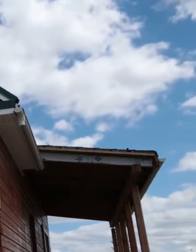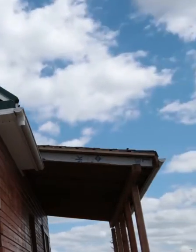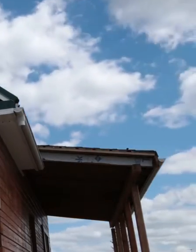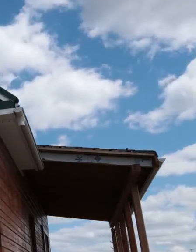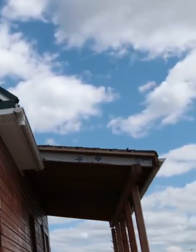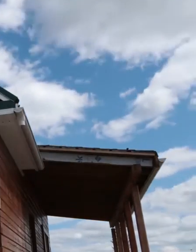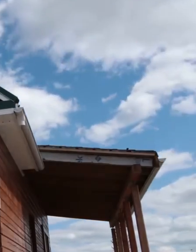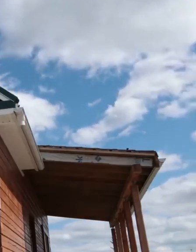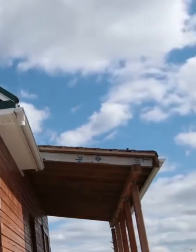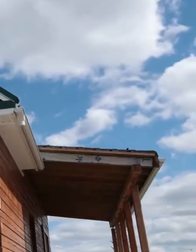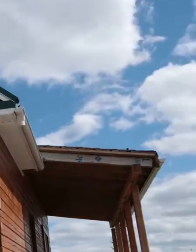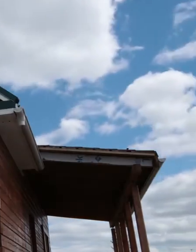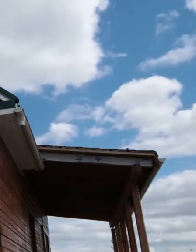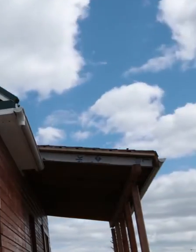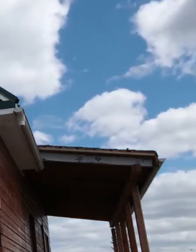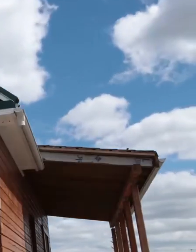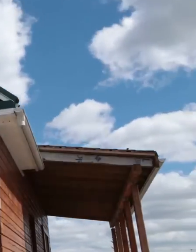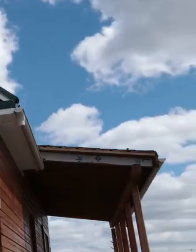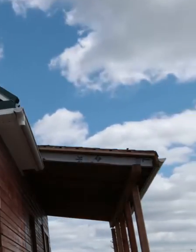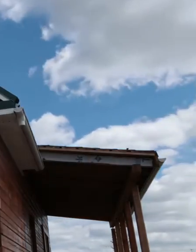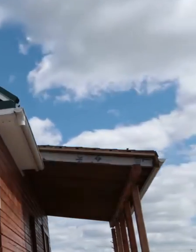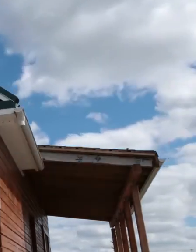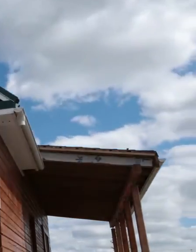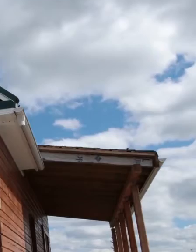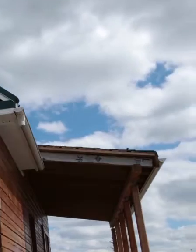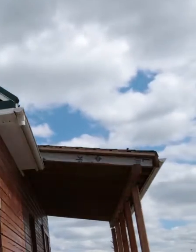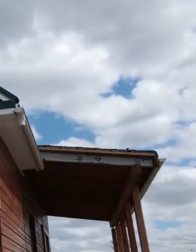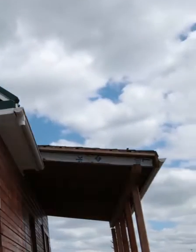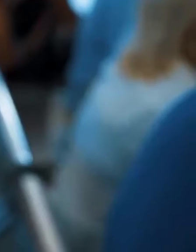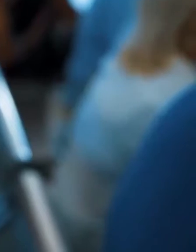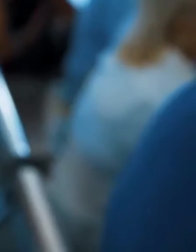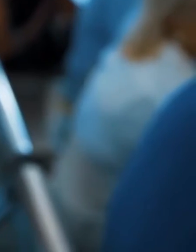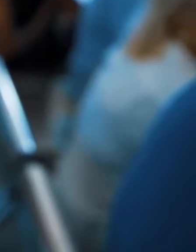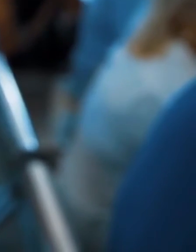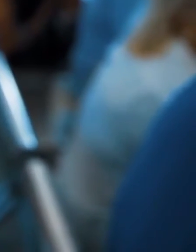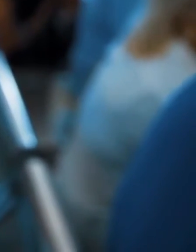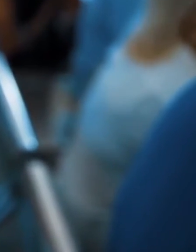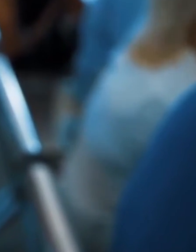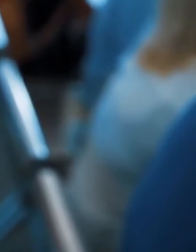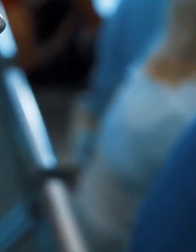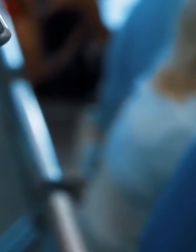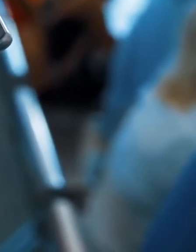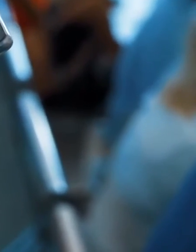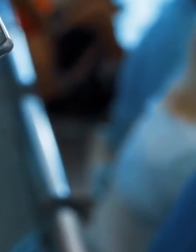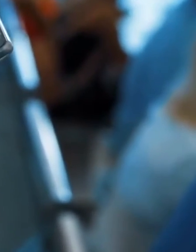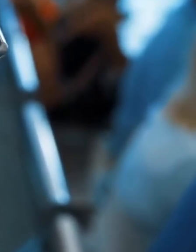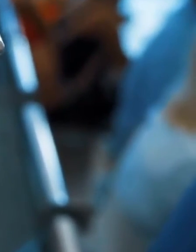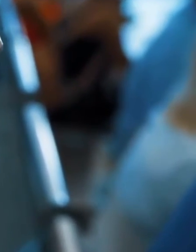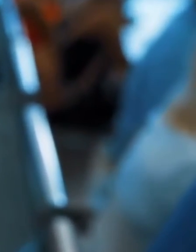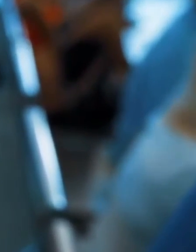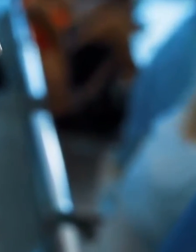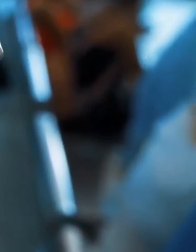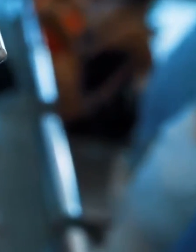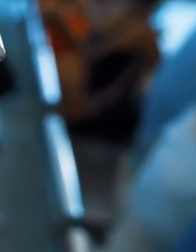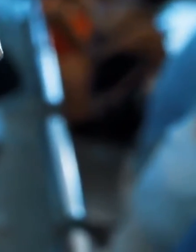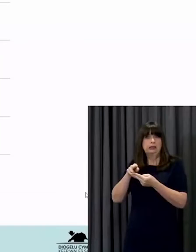have got behind plans to allow some household mixing for a small number of days. In other news, cases have risen amongst under